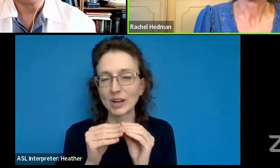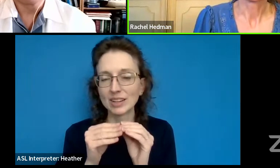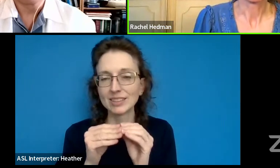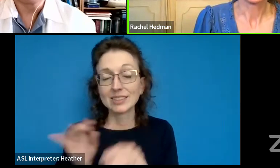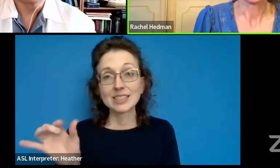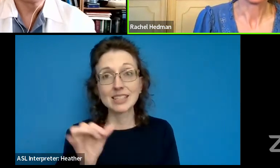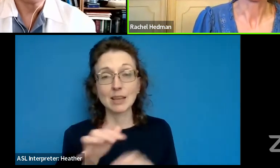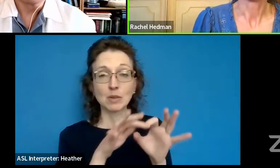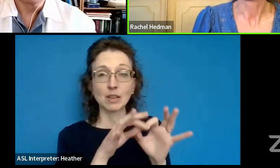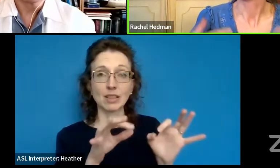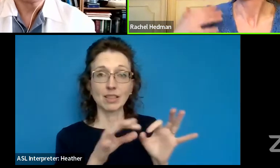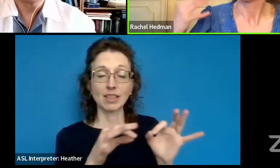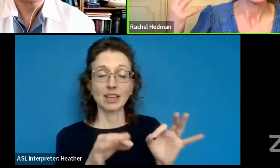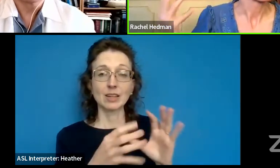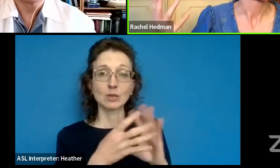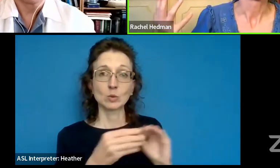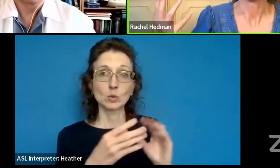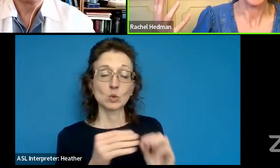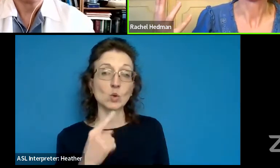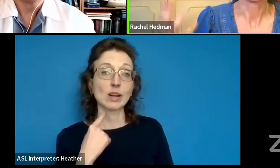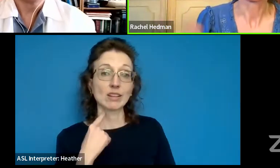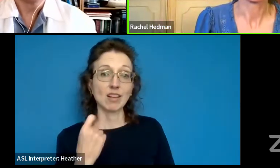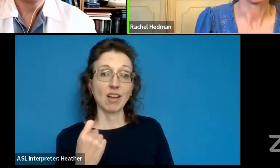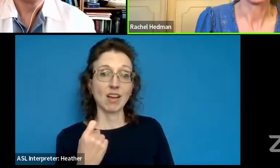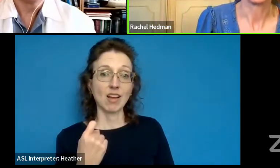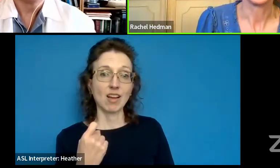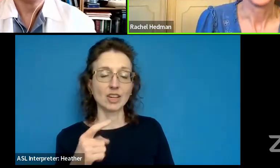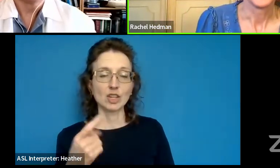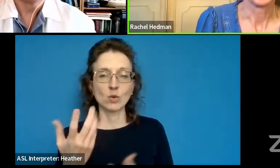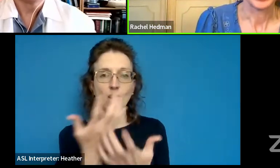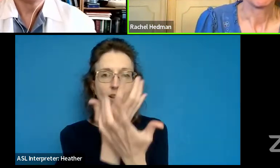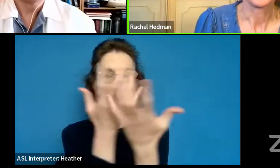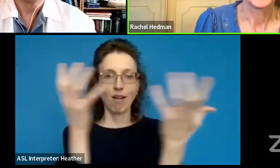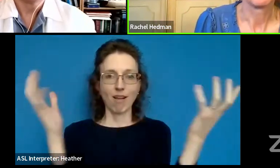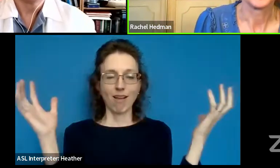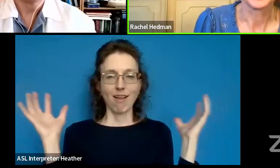the language of story, Tongan, just you're wrapped in story. Maybe